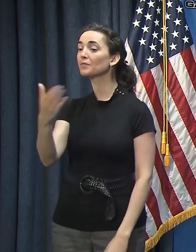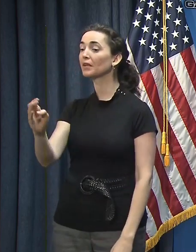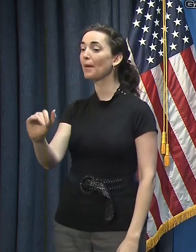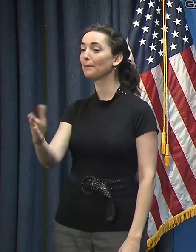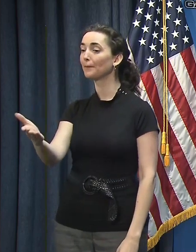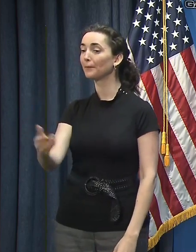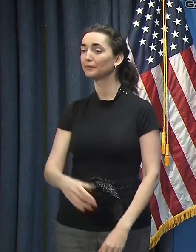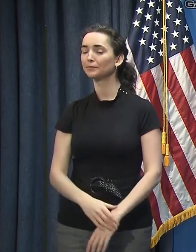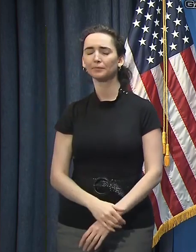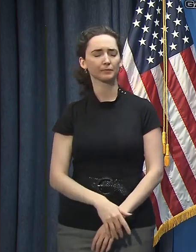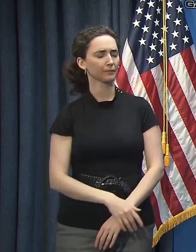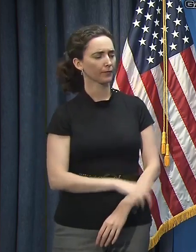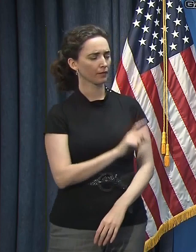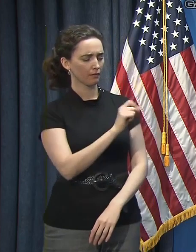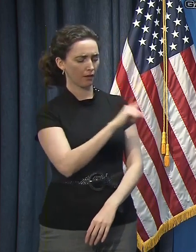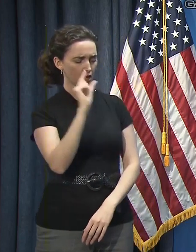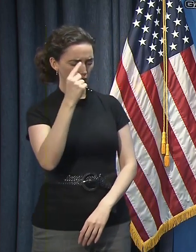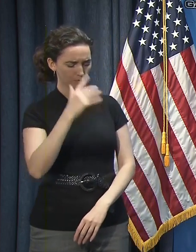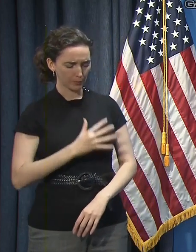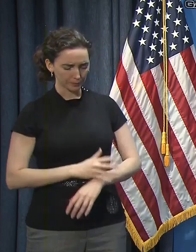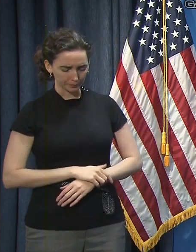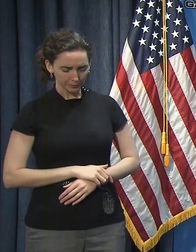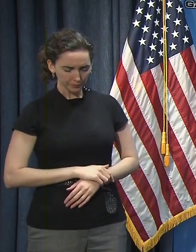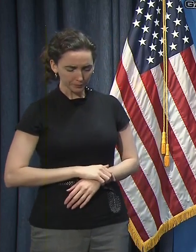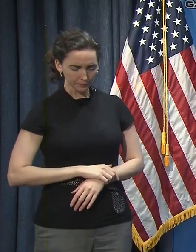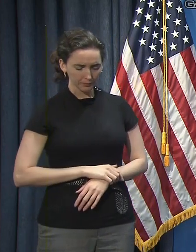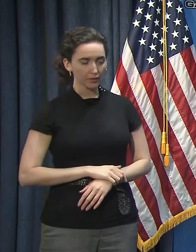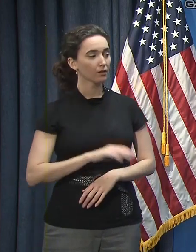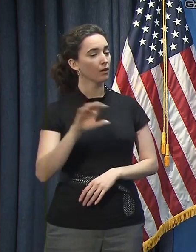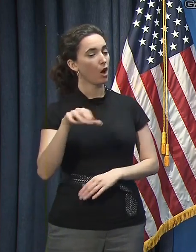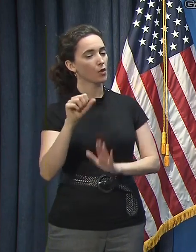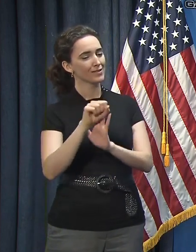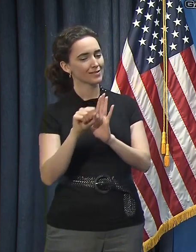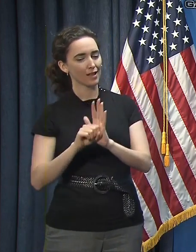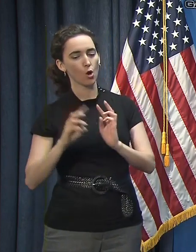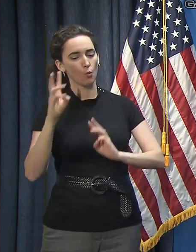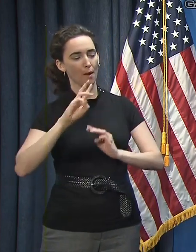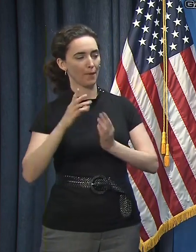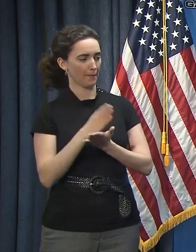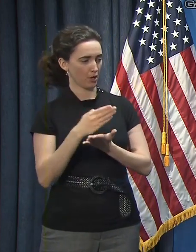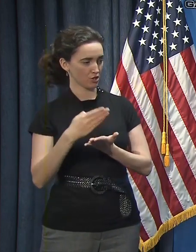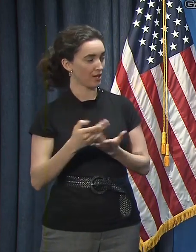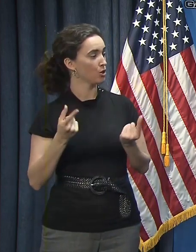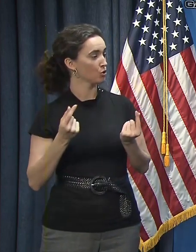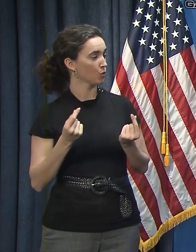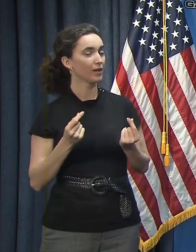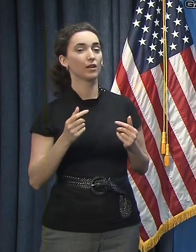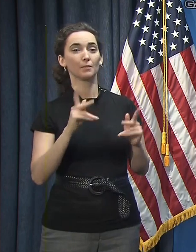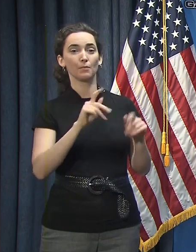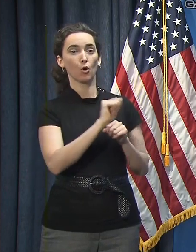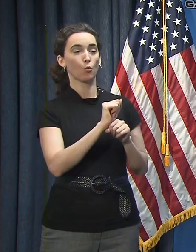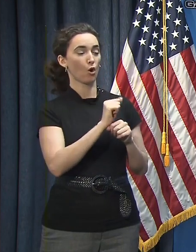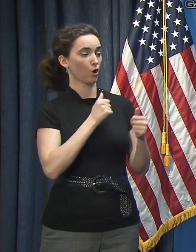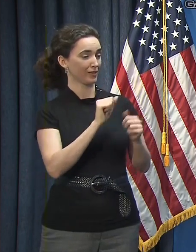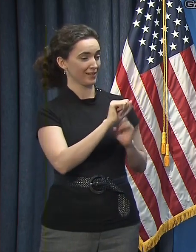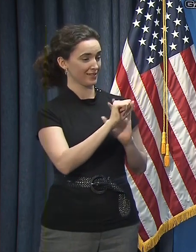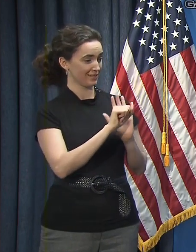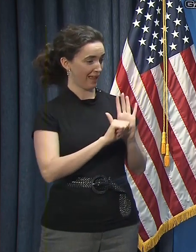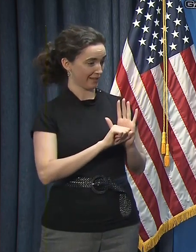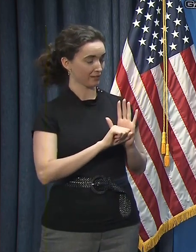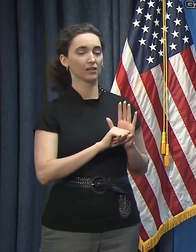Governor, some other states have, because of the budget concerns, have started furloughing state workers or doing